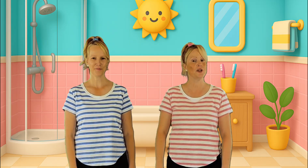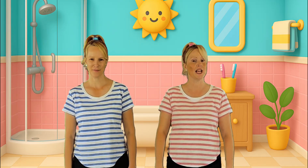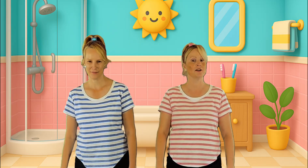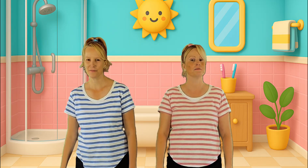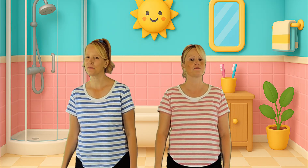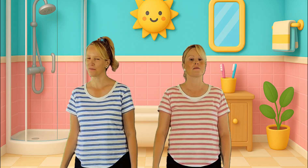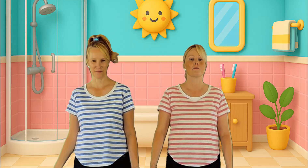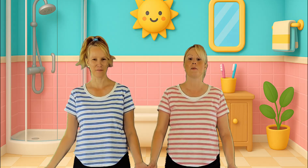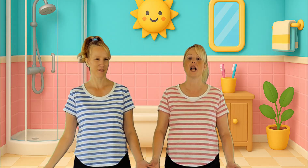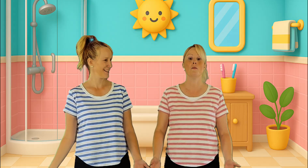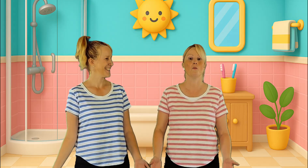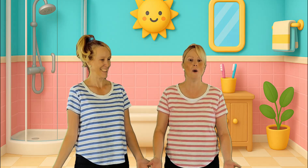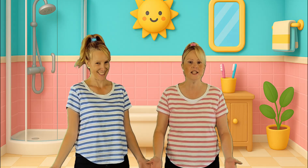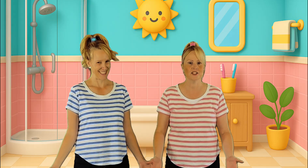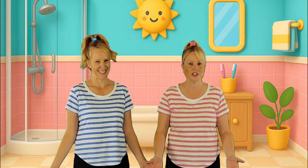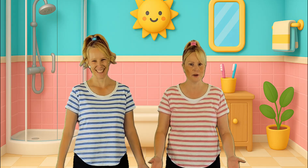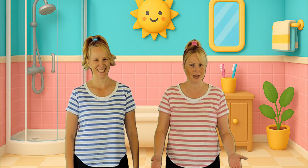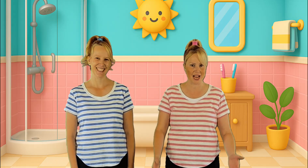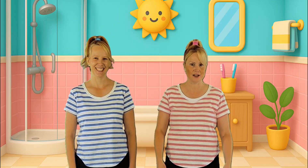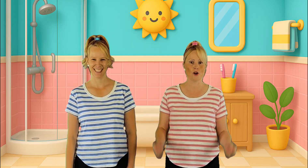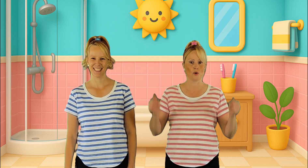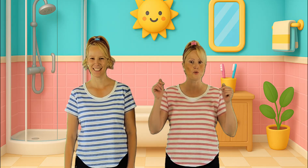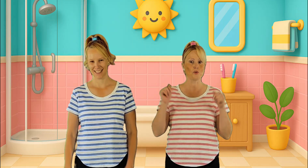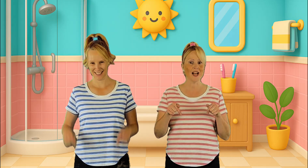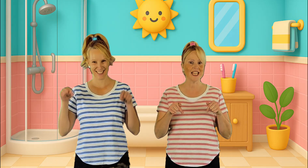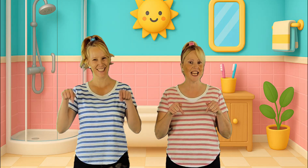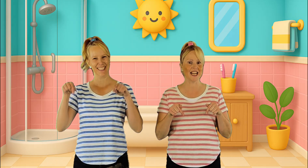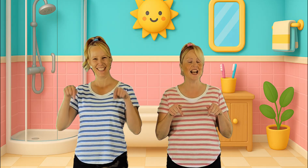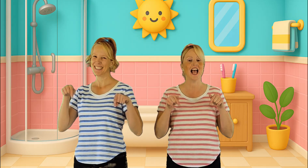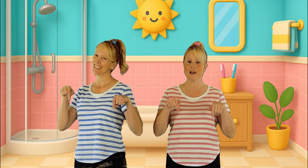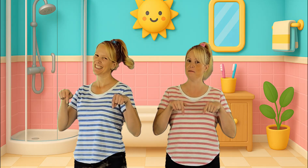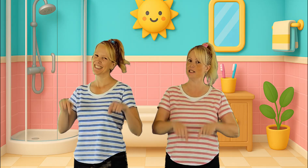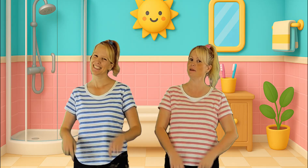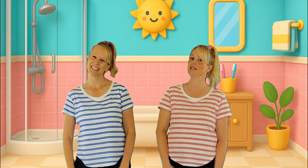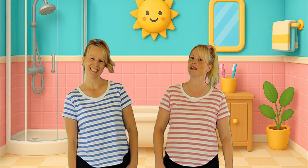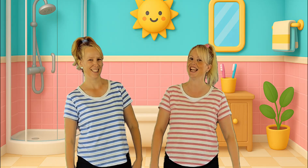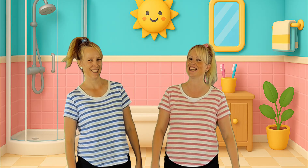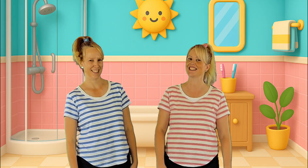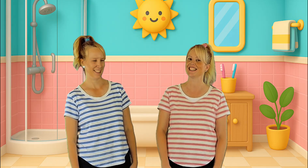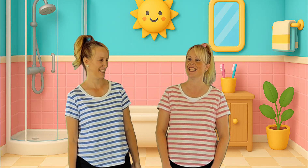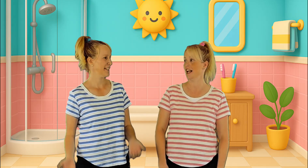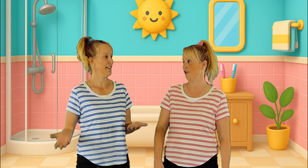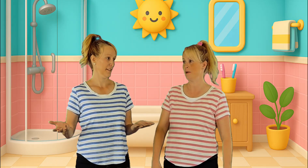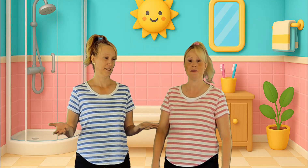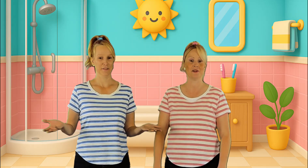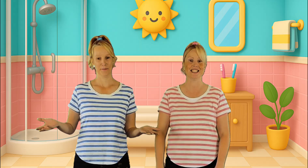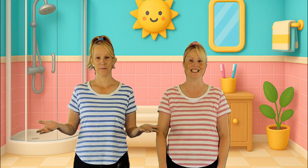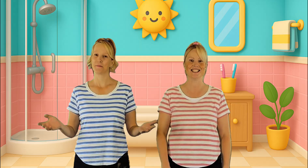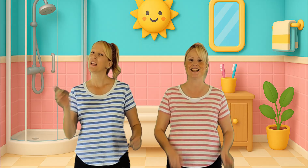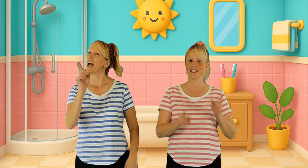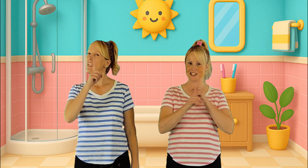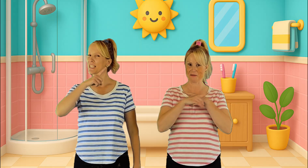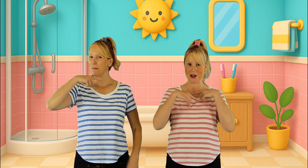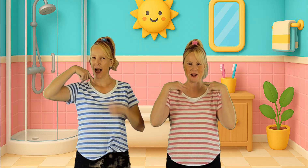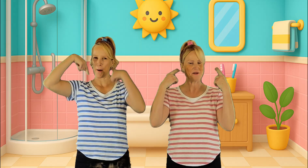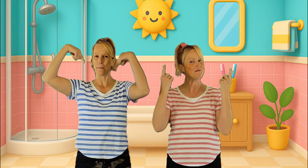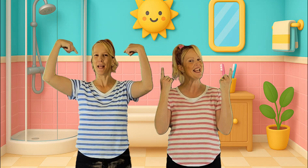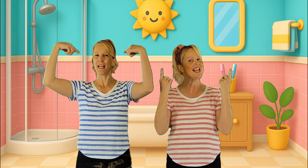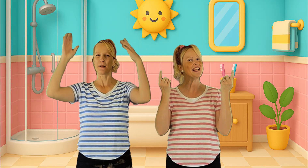now, but we can't wait to see you again right here at Miss B's Playhouse. And remember, friends, smile big,